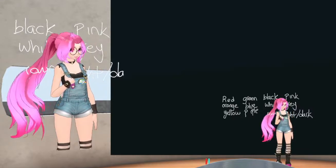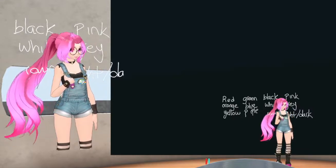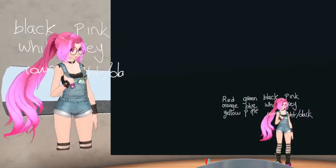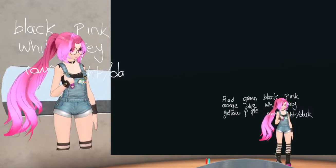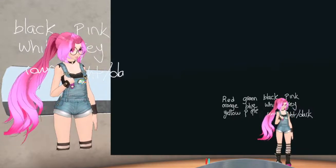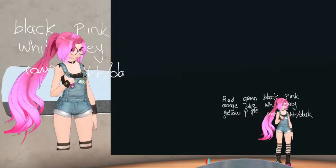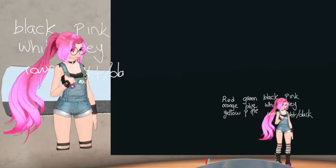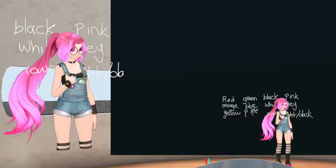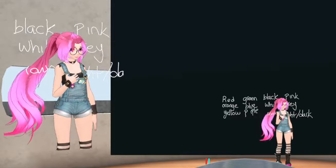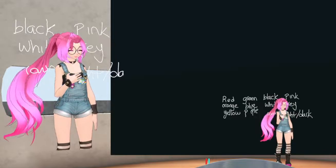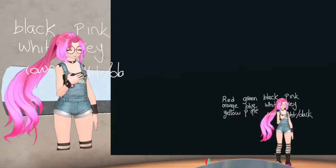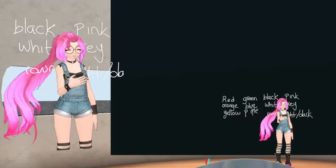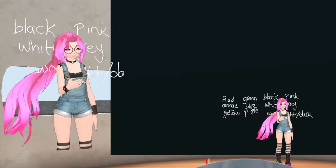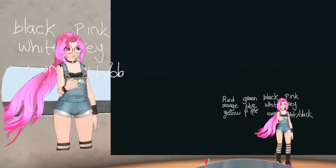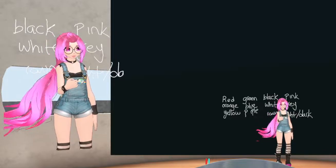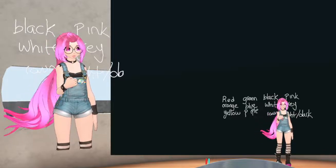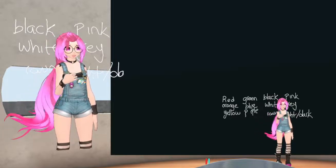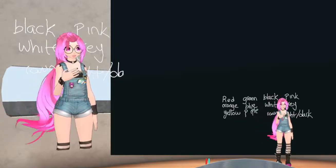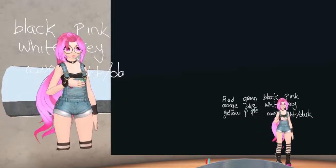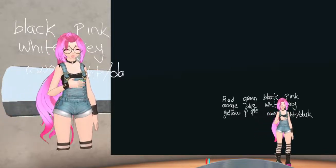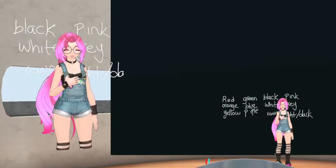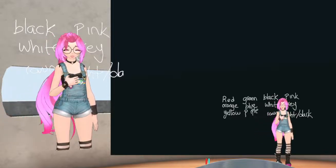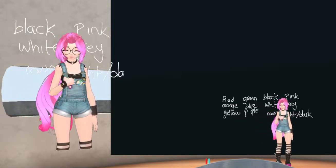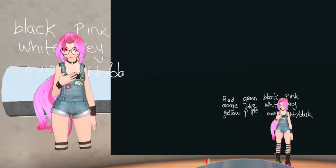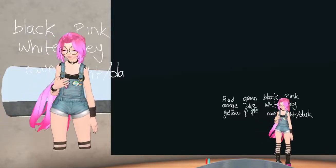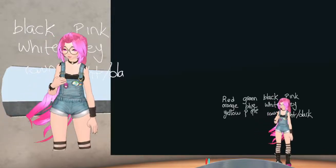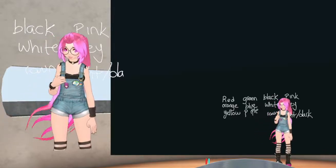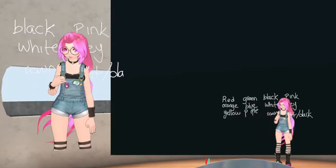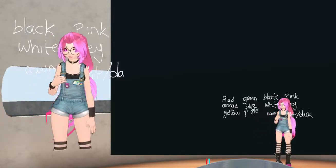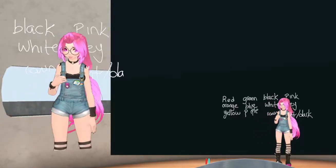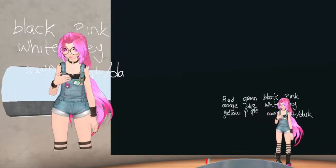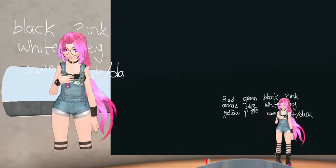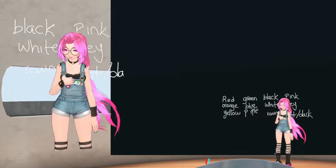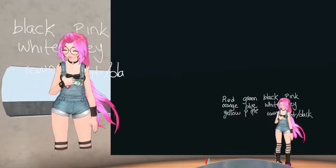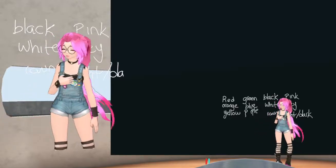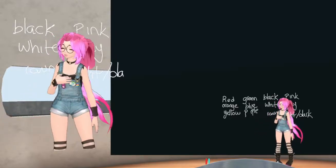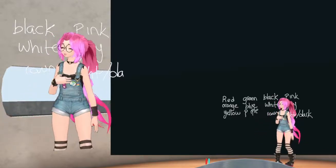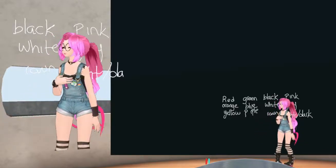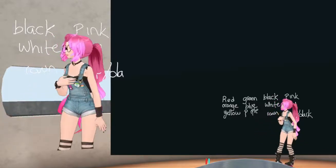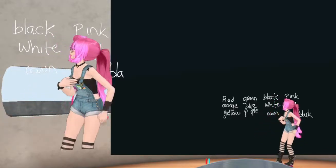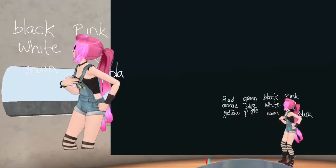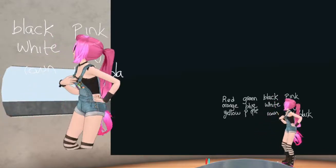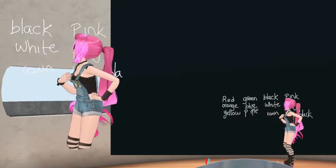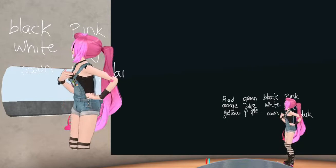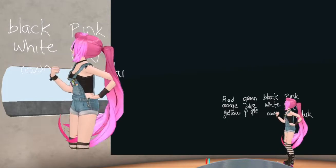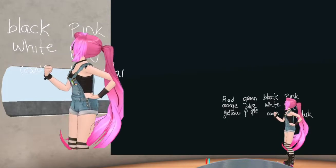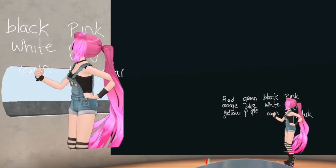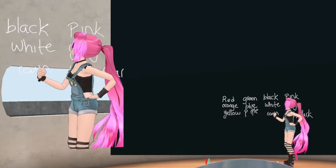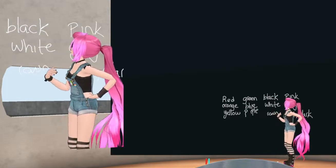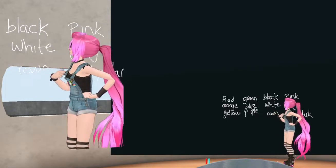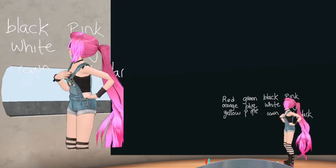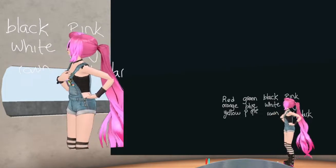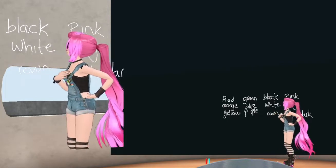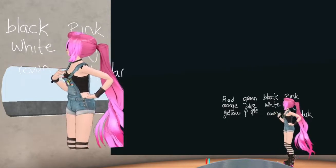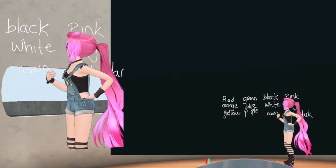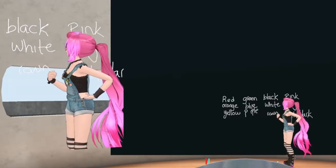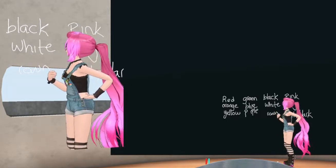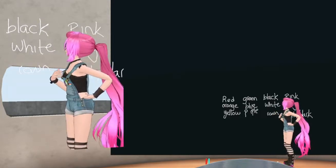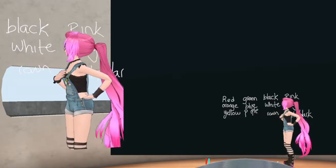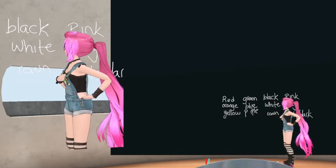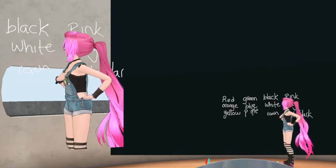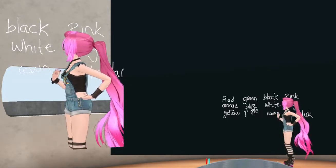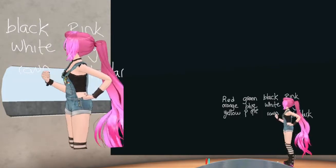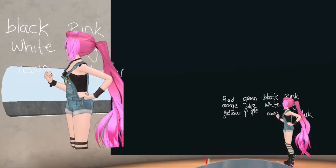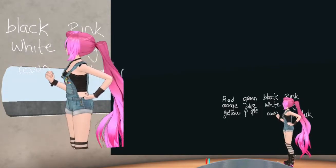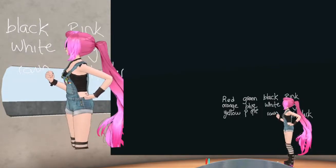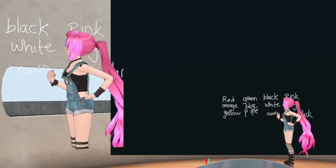chest with an open palm and pulling outwards. I don't really have a good memory aid for white. I'm not sure why white